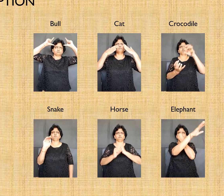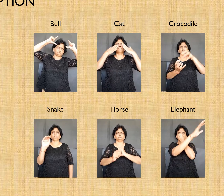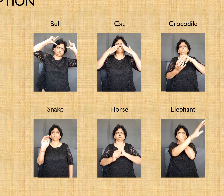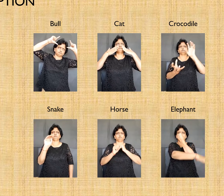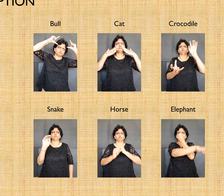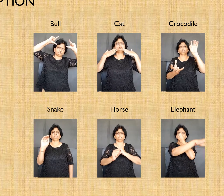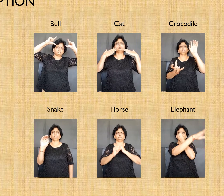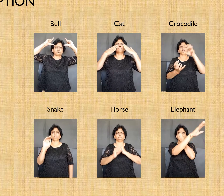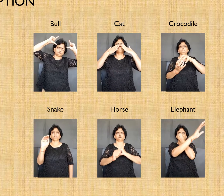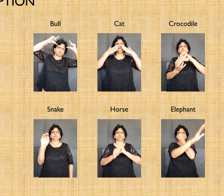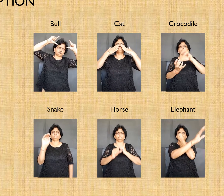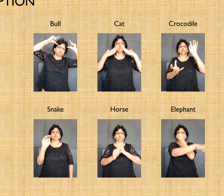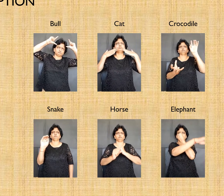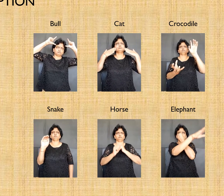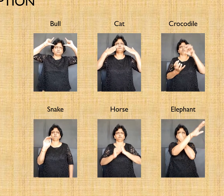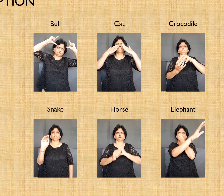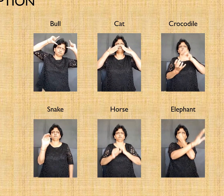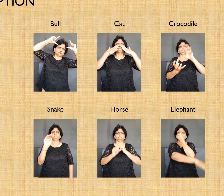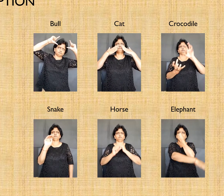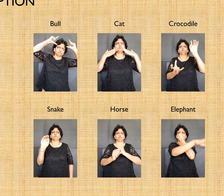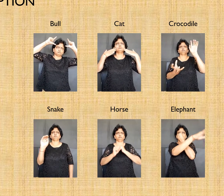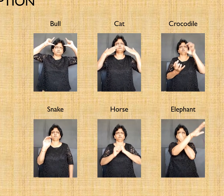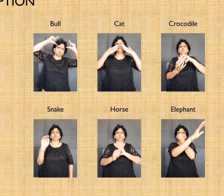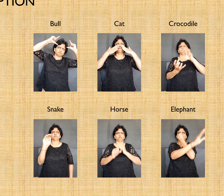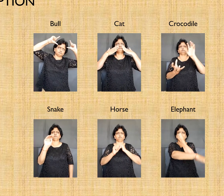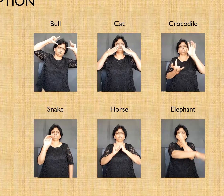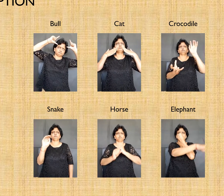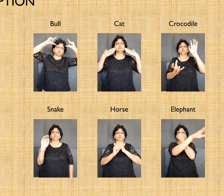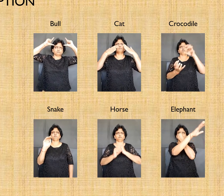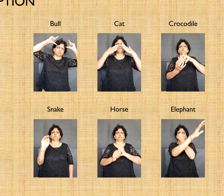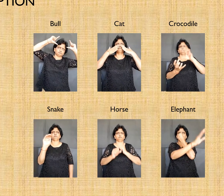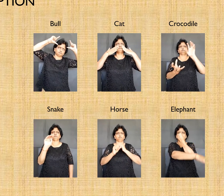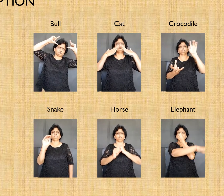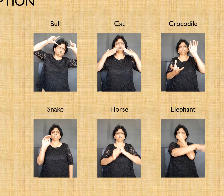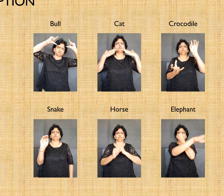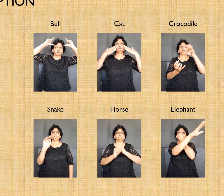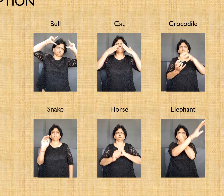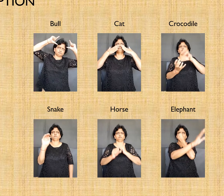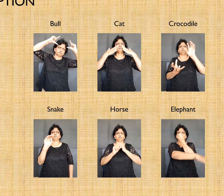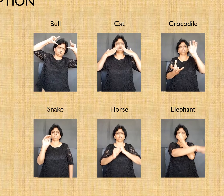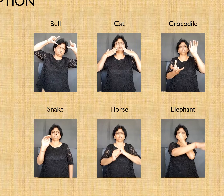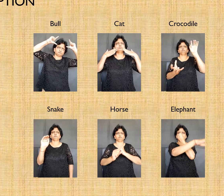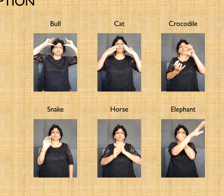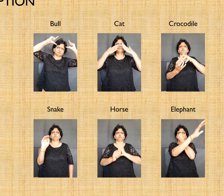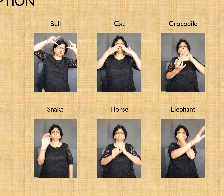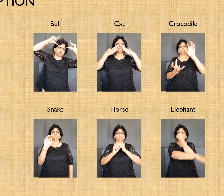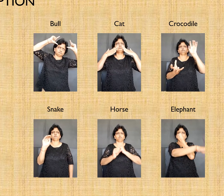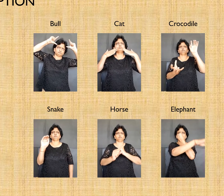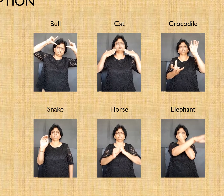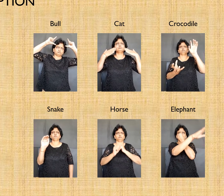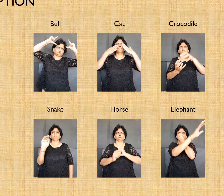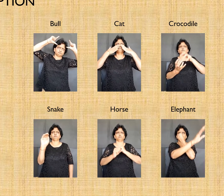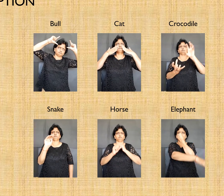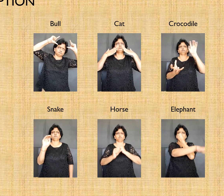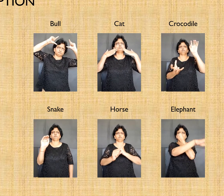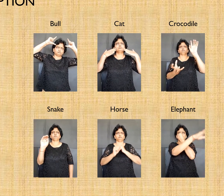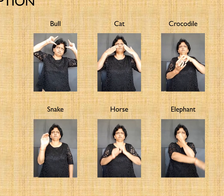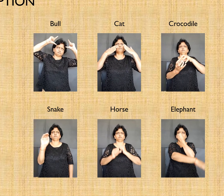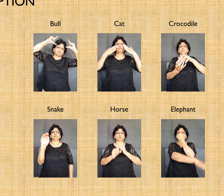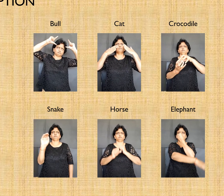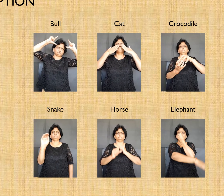The video segments of each session were partitioned into short sequences representing each gesture individually.